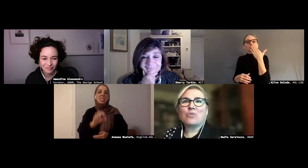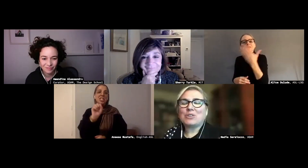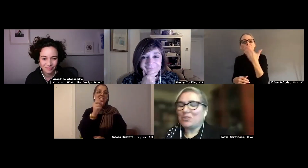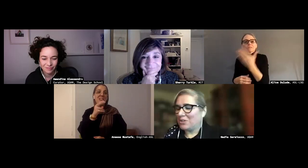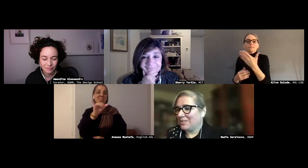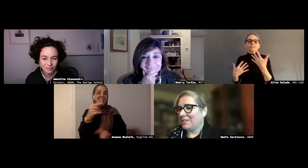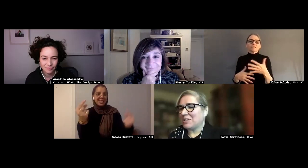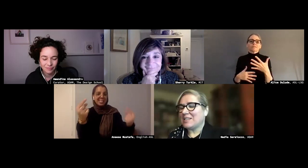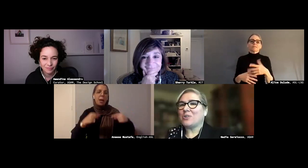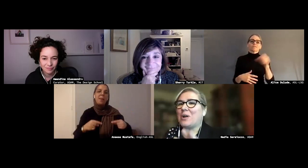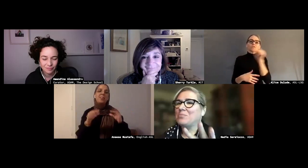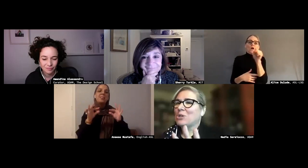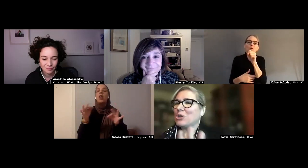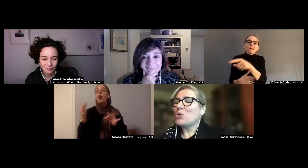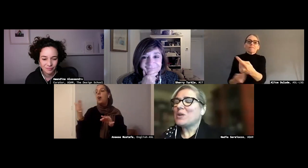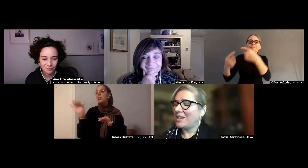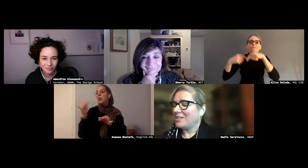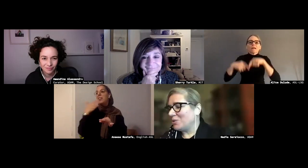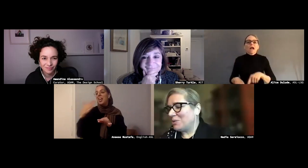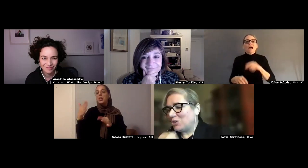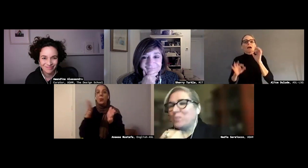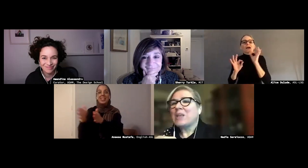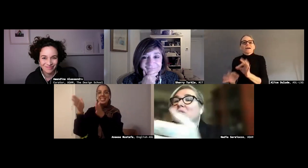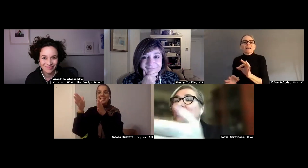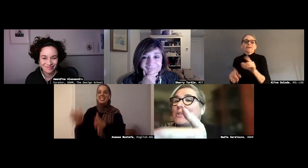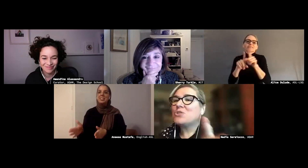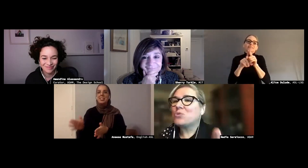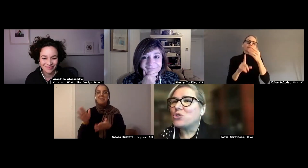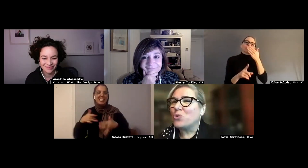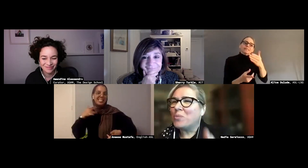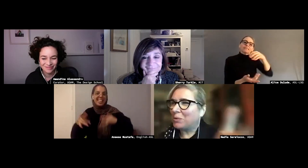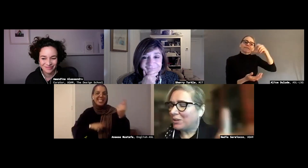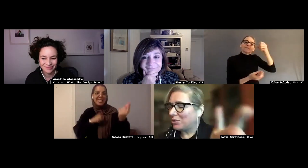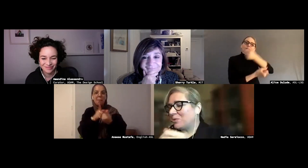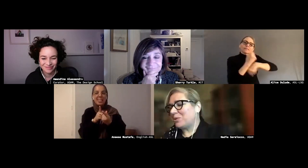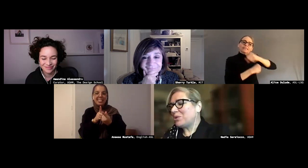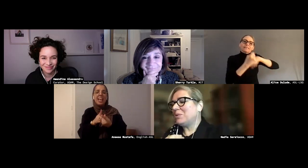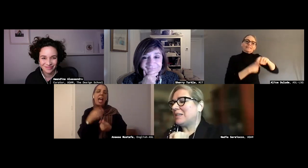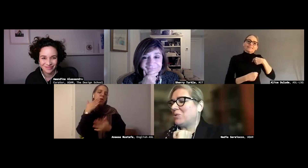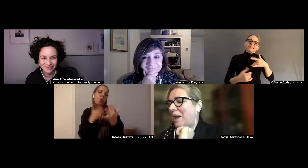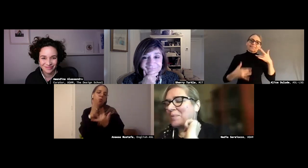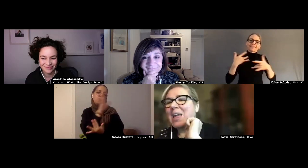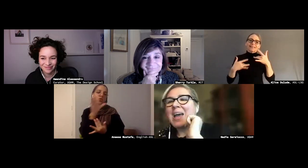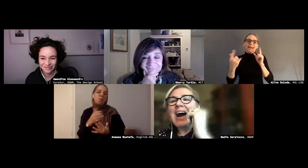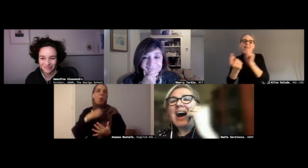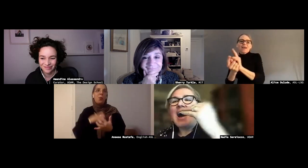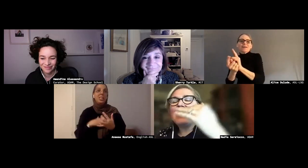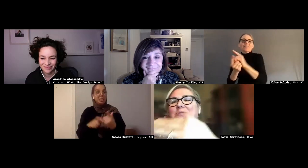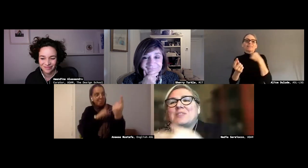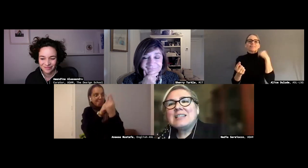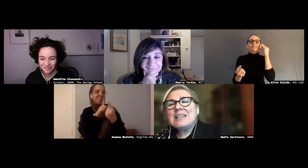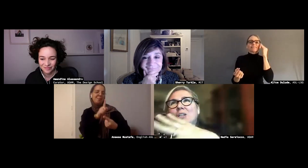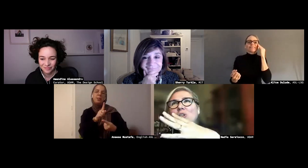thank you for the organizer. I'm so excited to meet you. Though it's through Zoom, I would like to meet you in person, but that's okay.